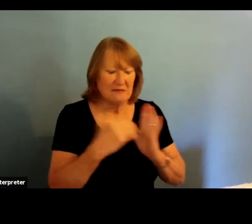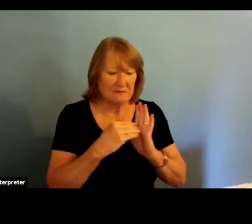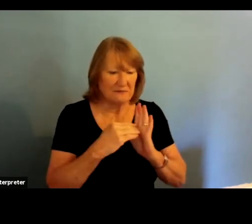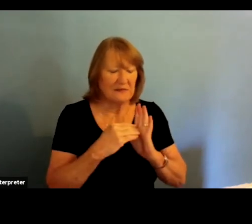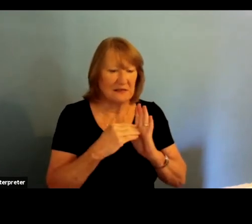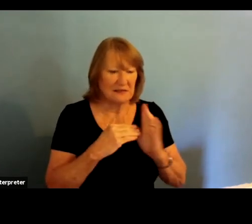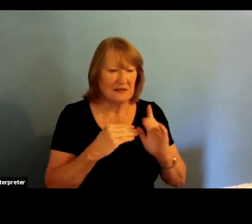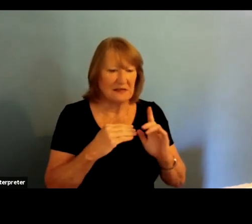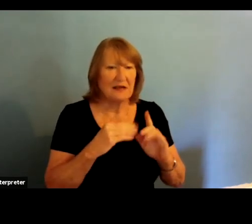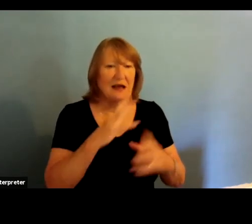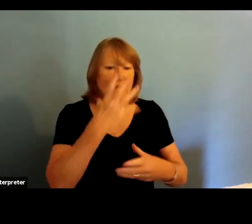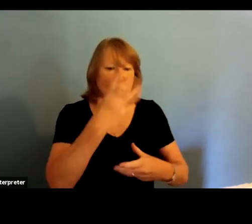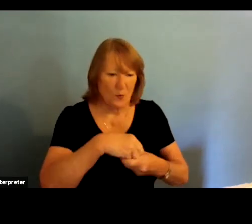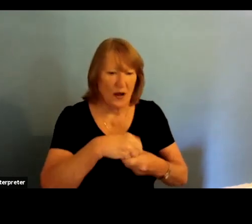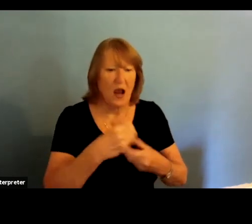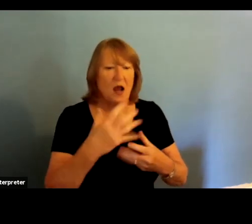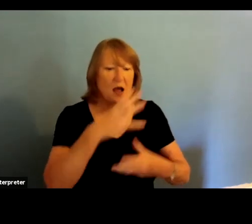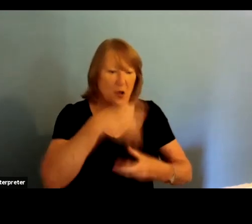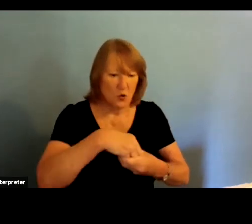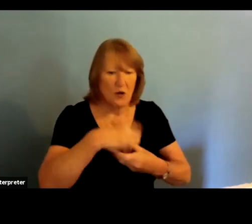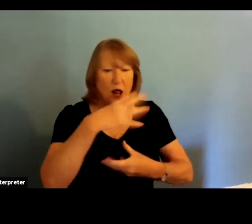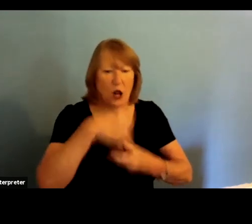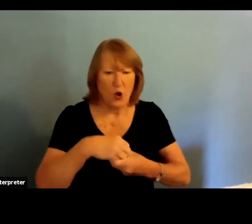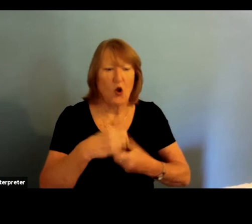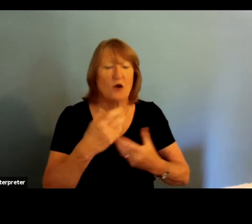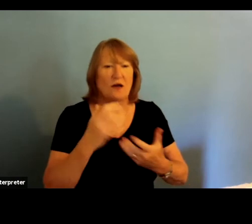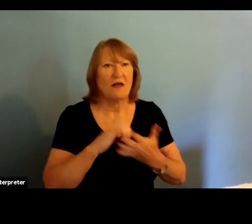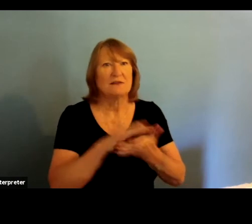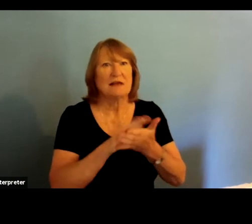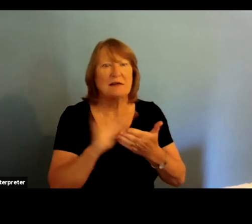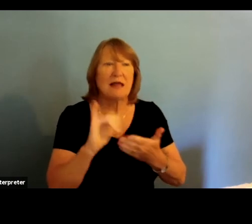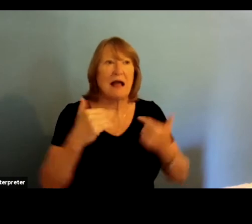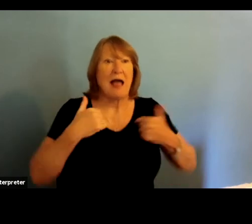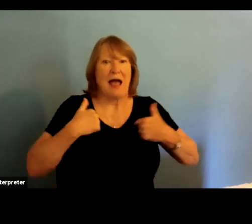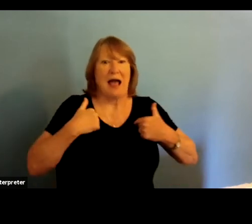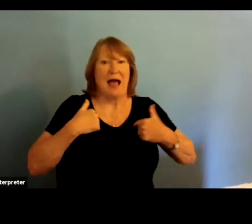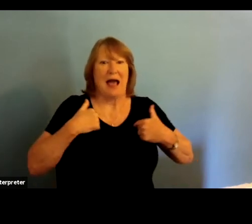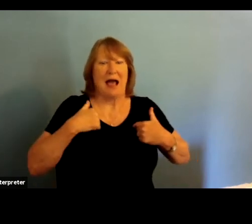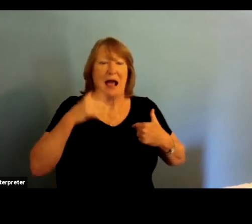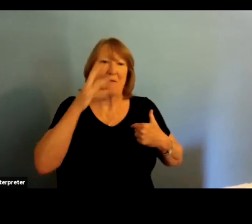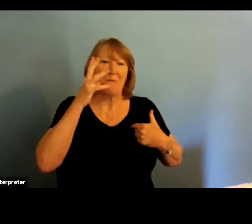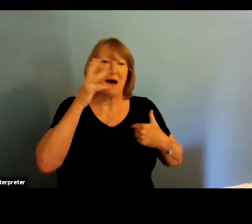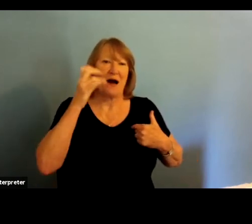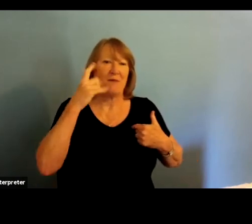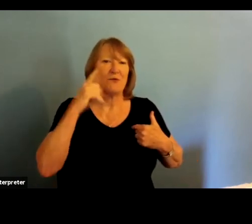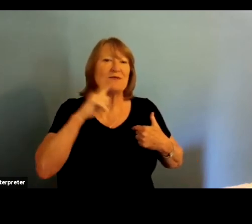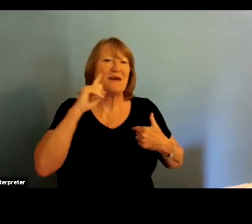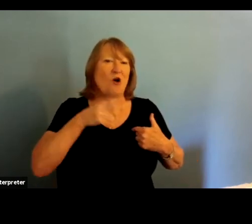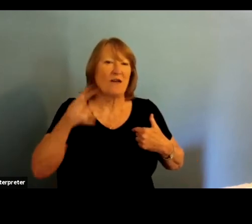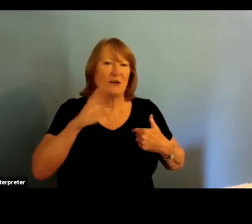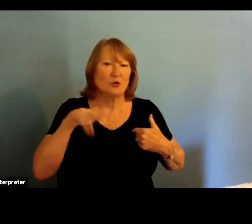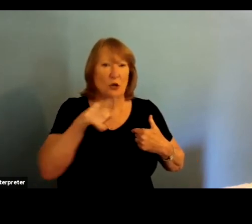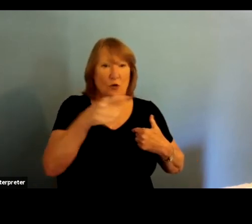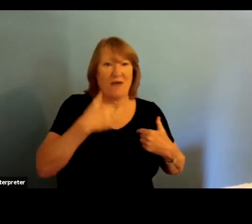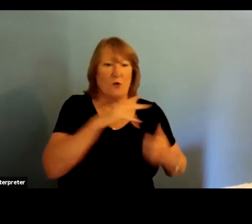was incorporate. And that's the nice thing. Like, I'm a parent of a deaf and hard of hearing kid, and you have your